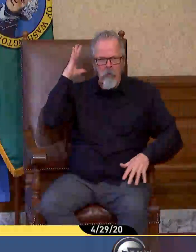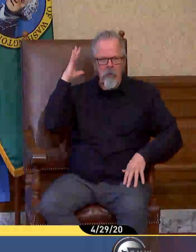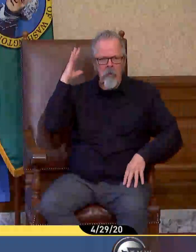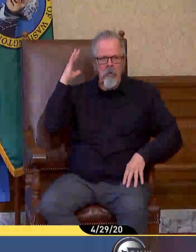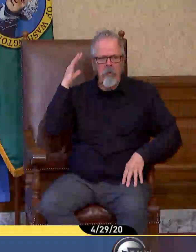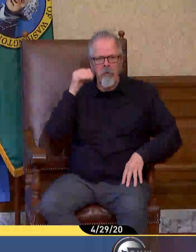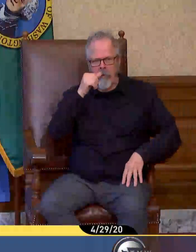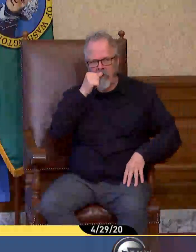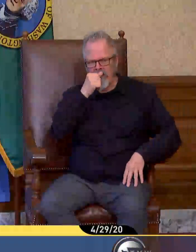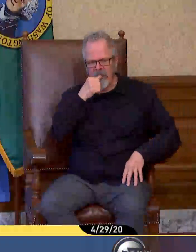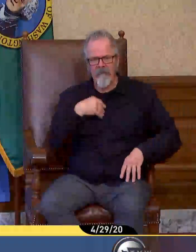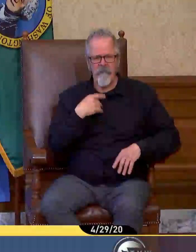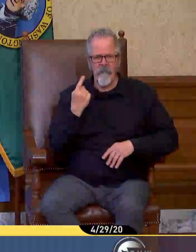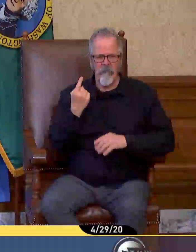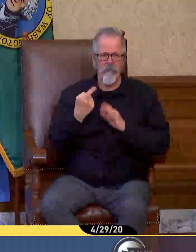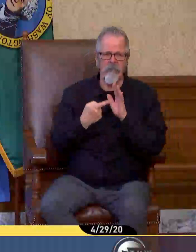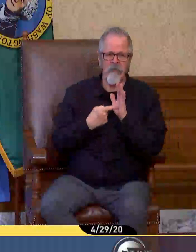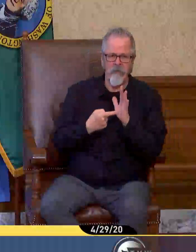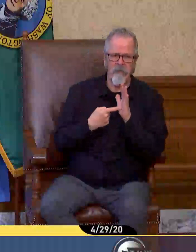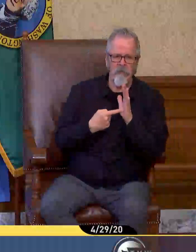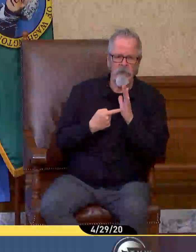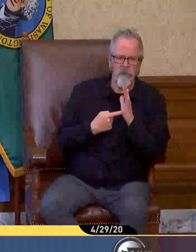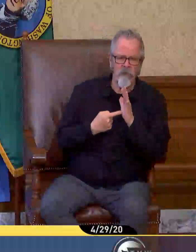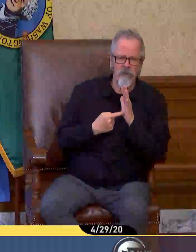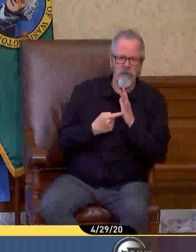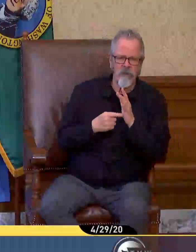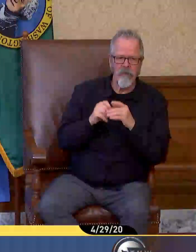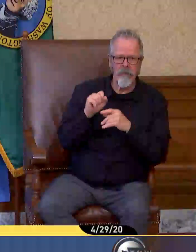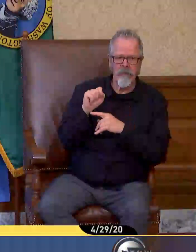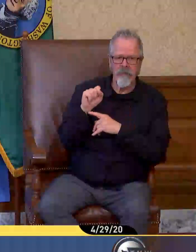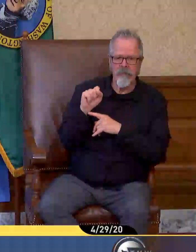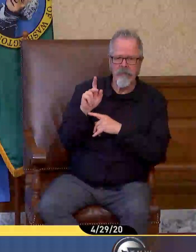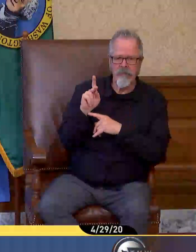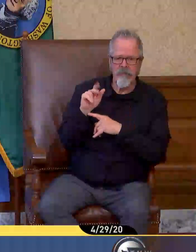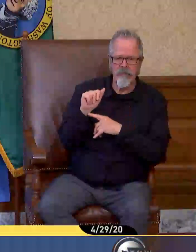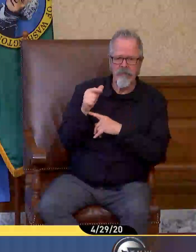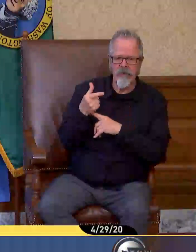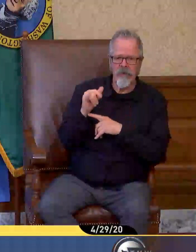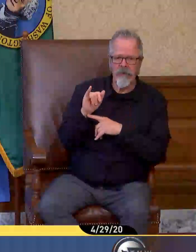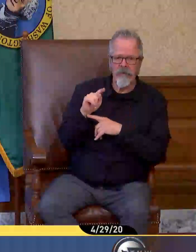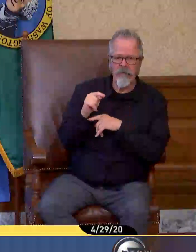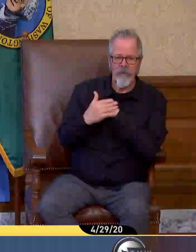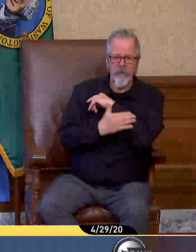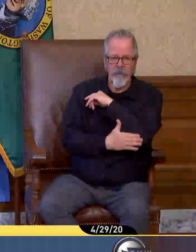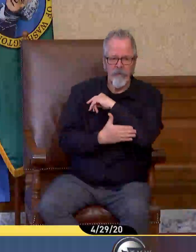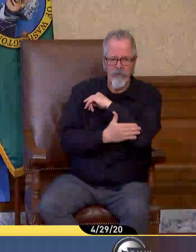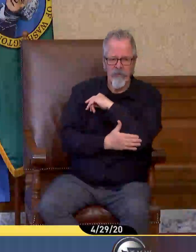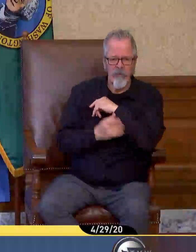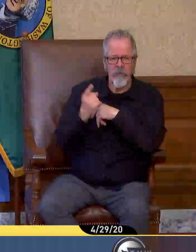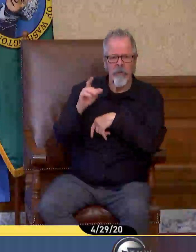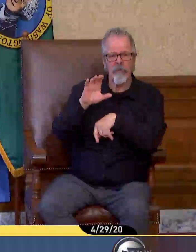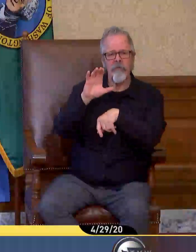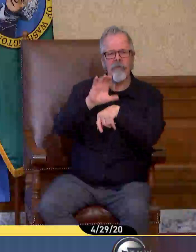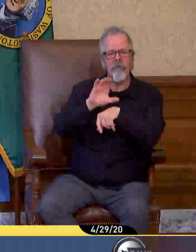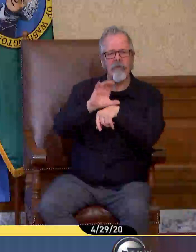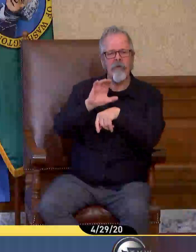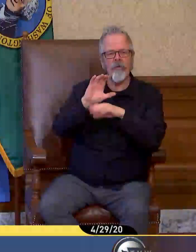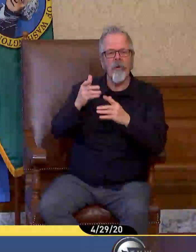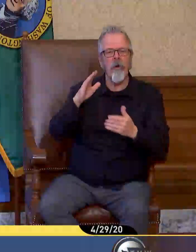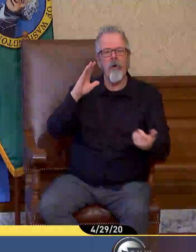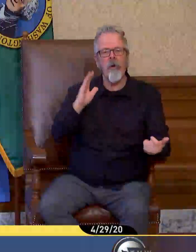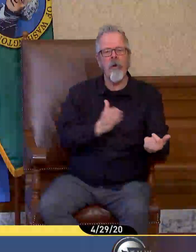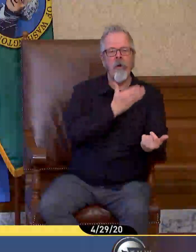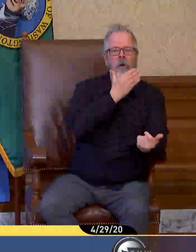virus from just one choir practice. We see that in whole families becoming infected from like one dinner.